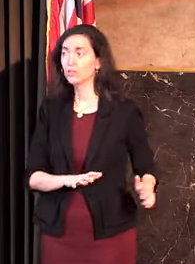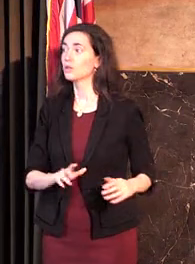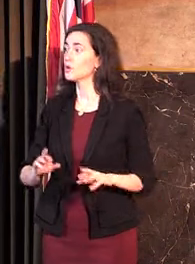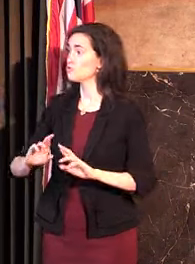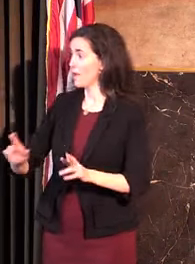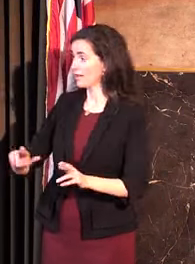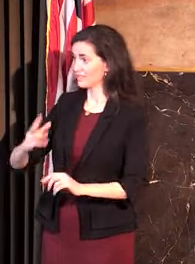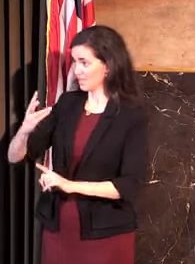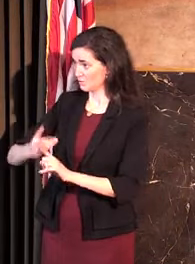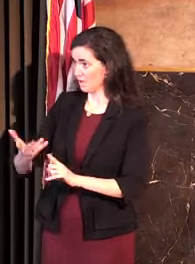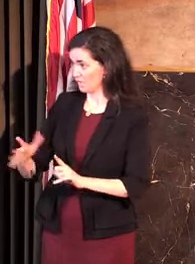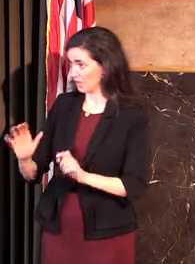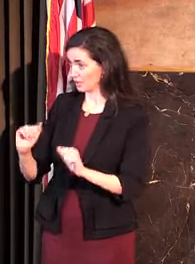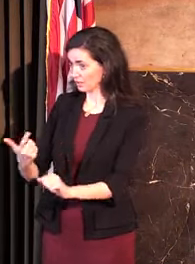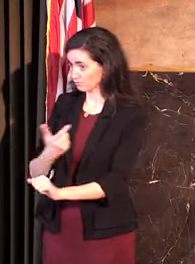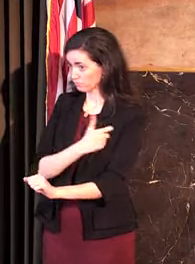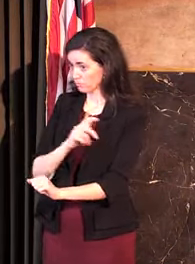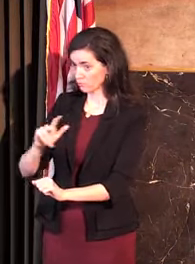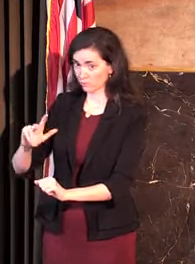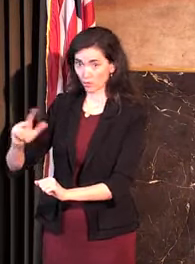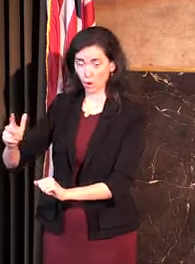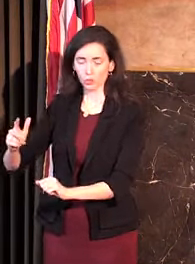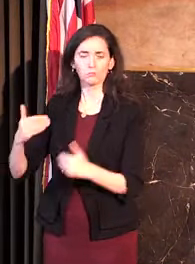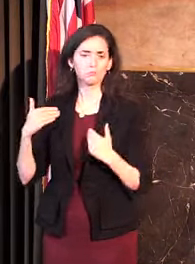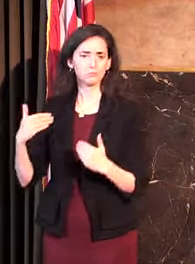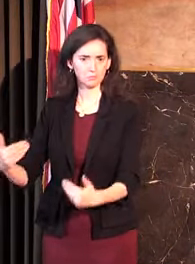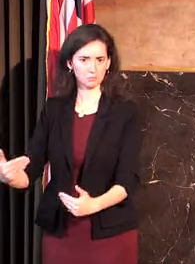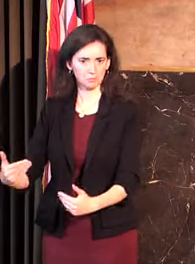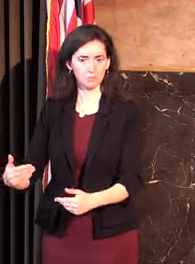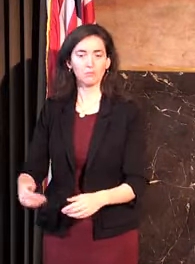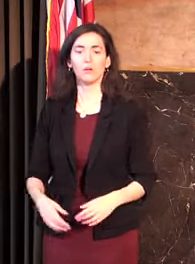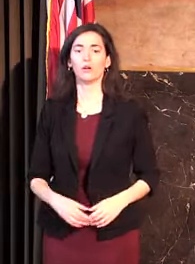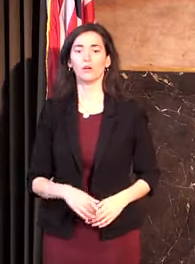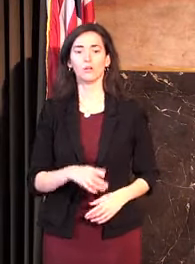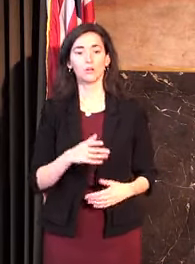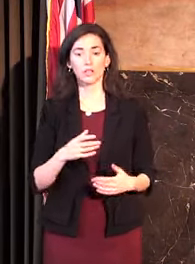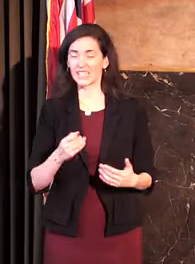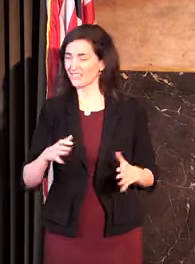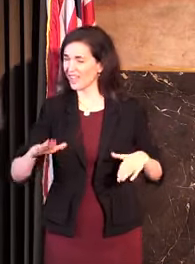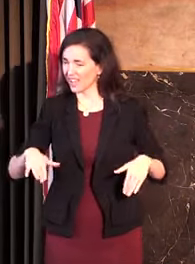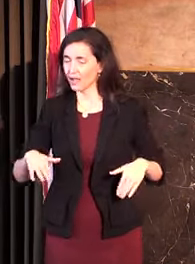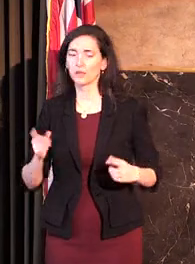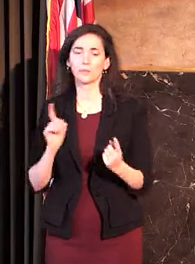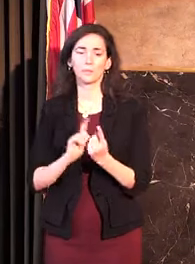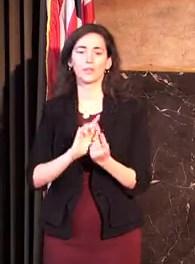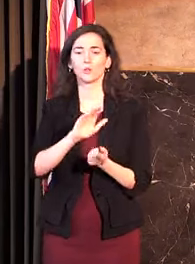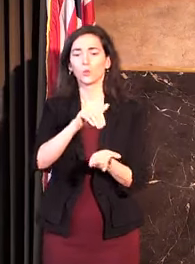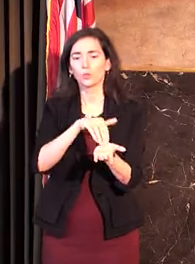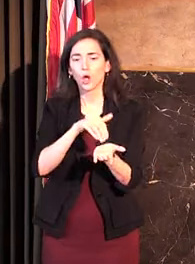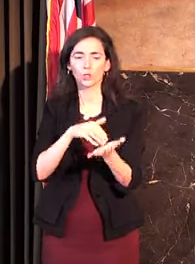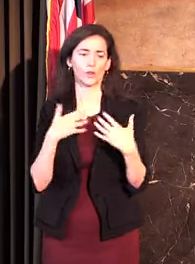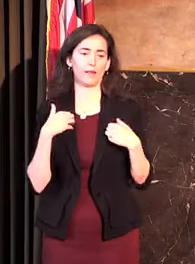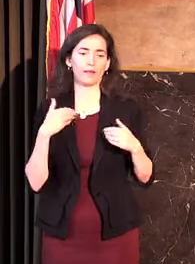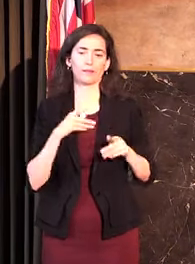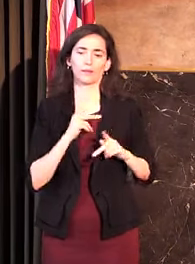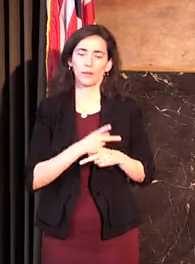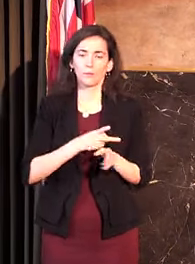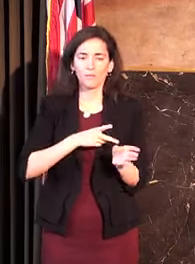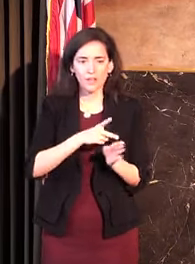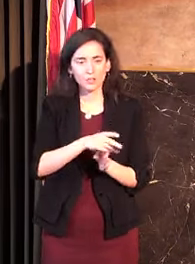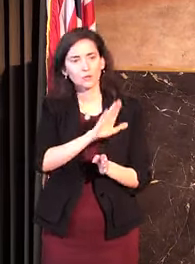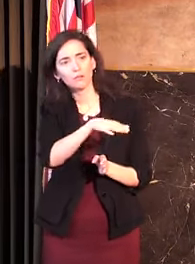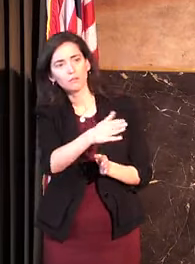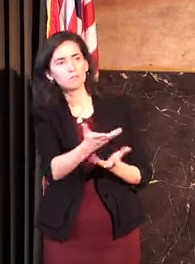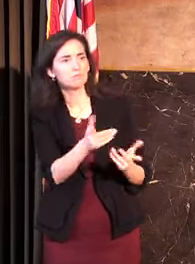Go talk to your doctor, other healthcare professional. Get your questions answered. And I do want to thank those